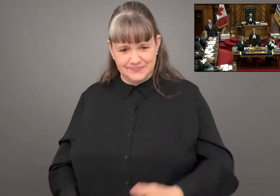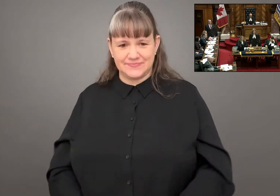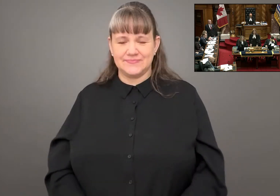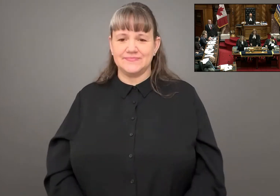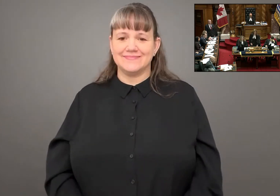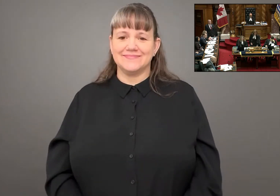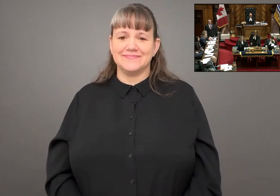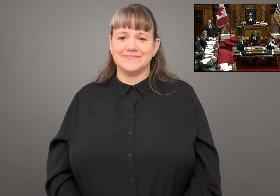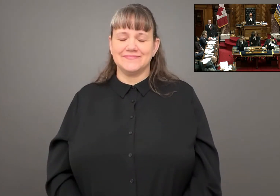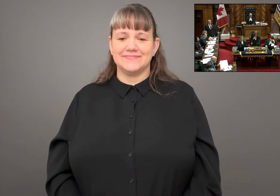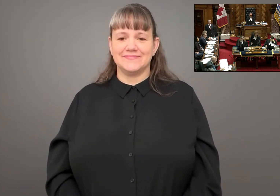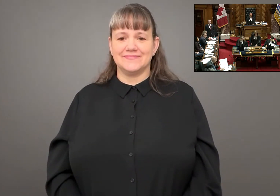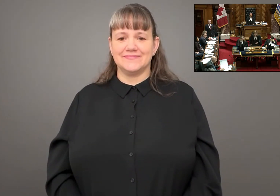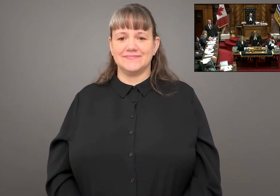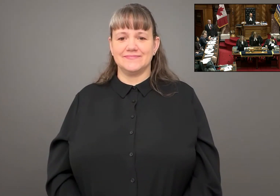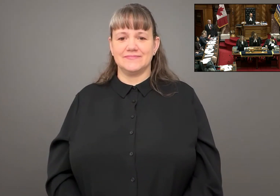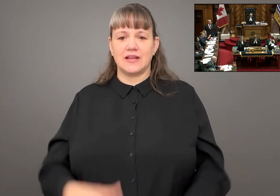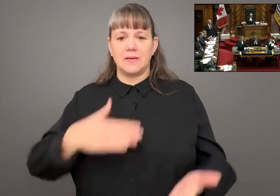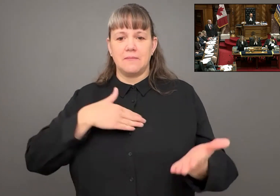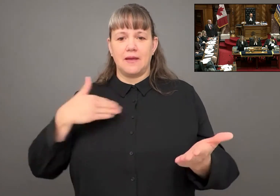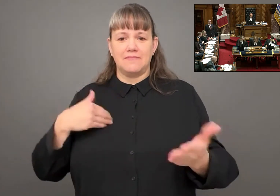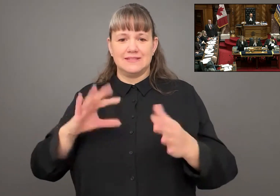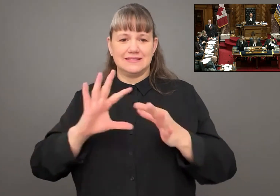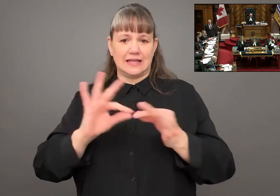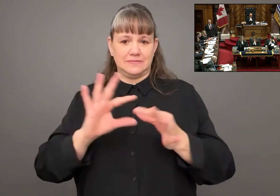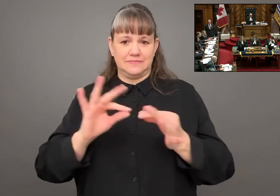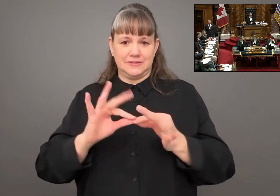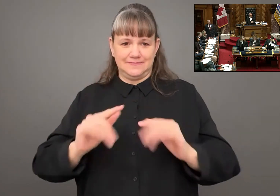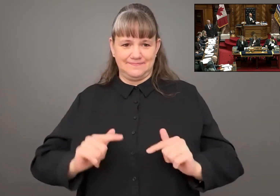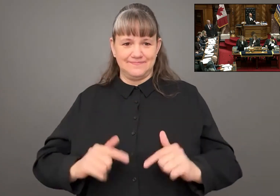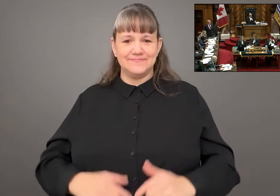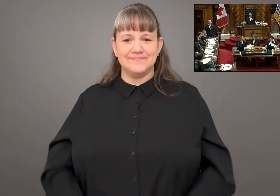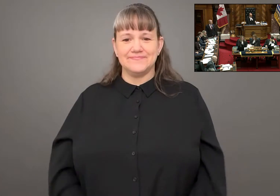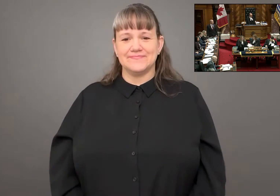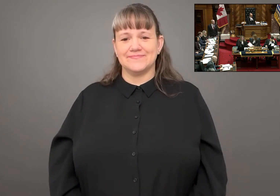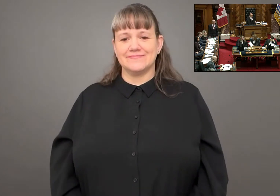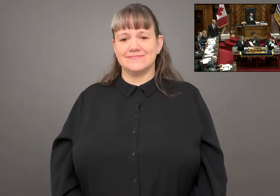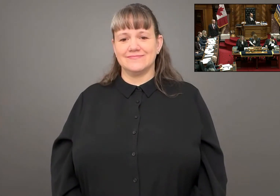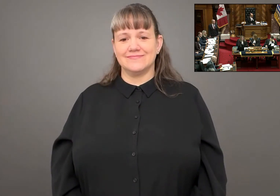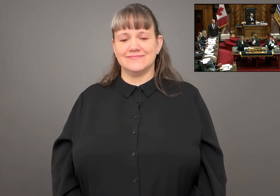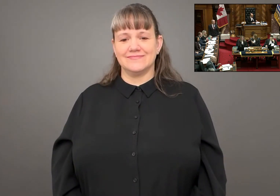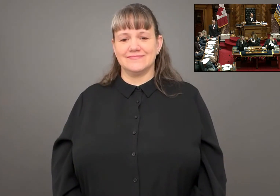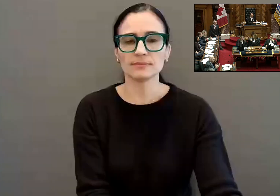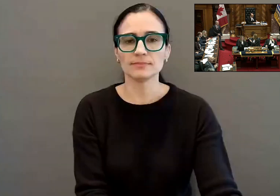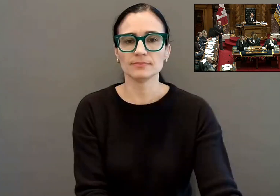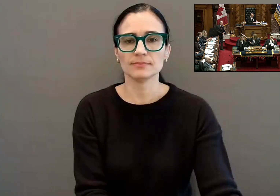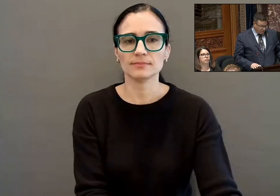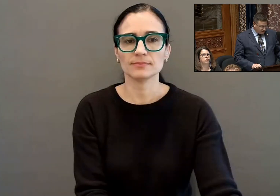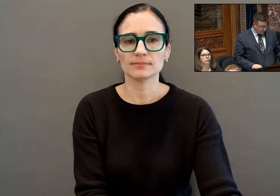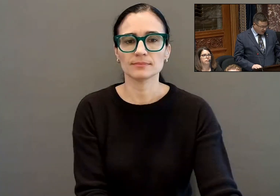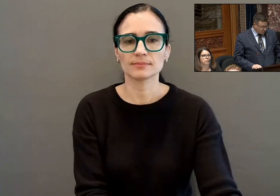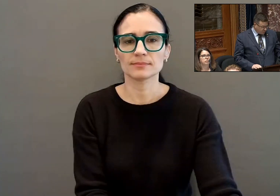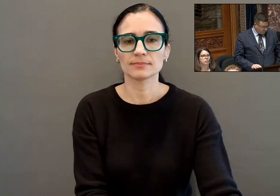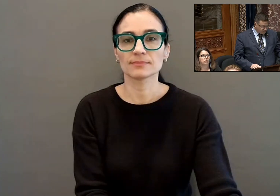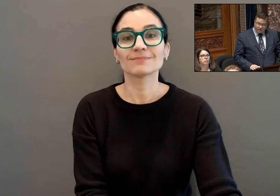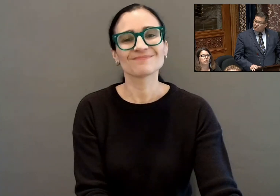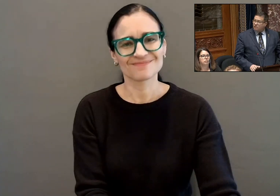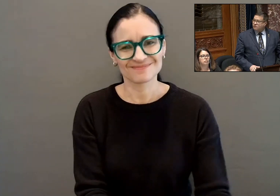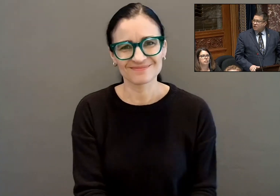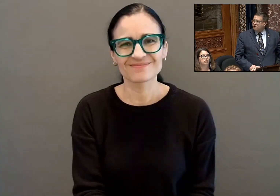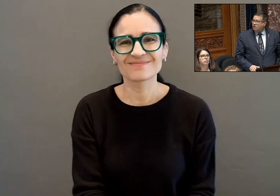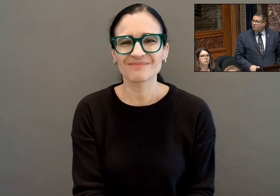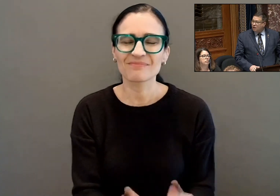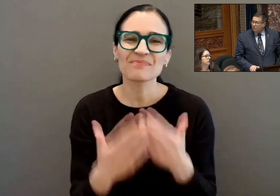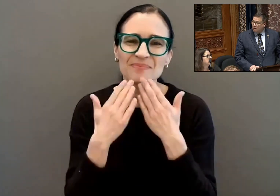Statements by members. Member for Prince George North Caribou. Thank you, Mr. Speaker. I rise today to present